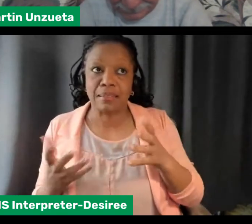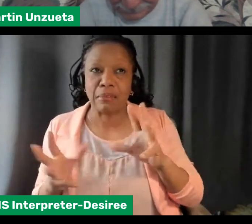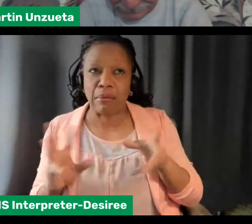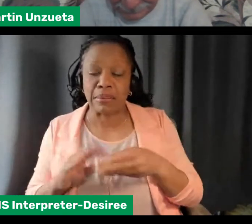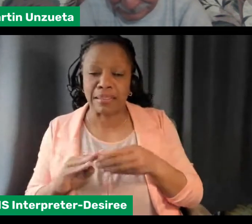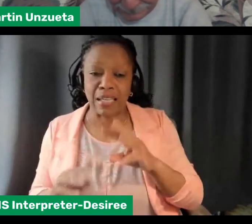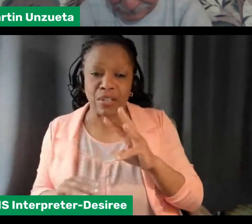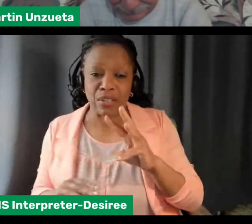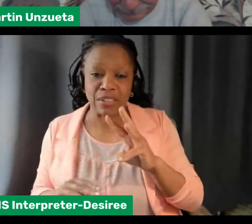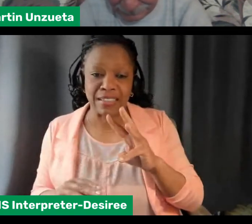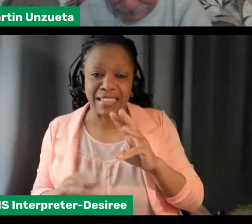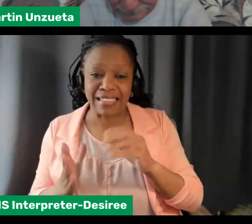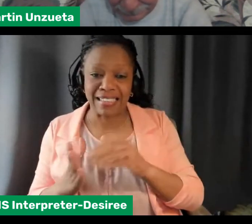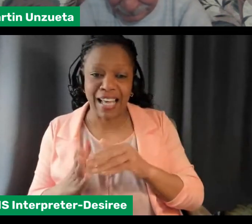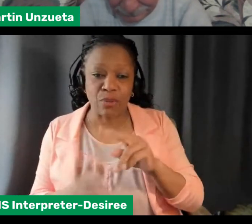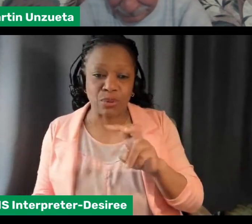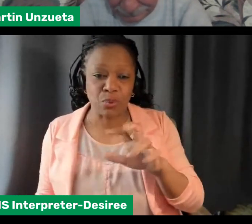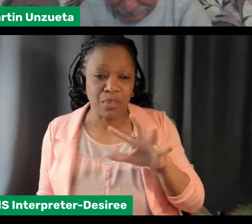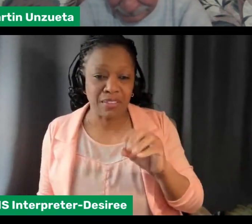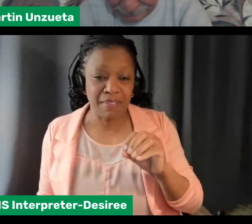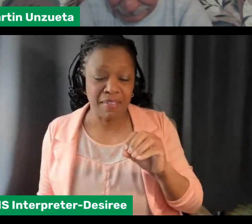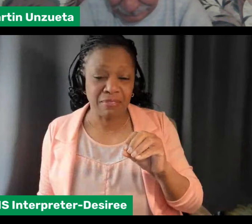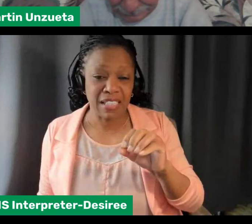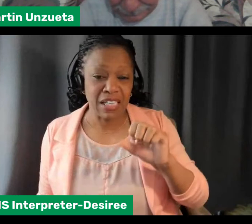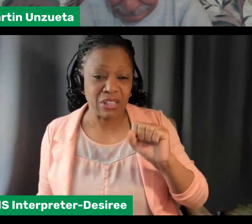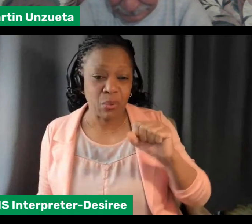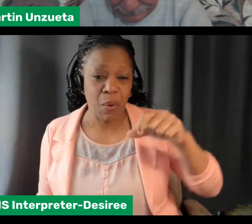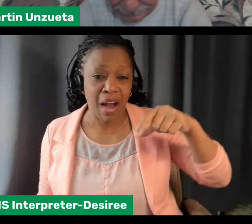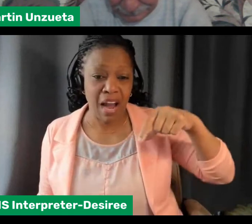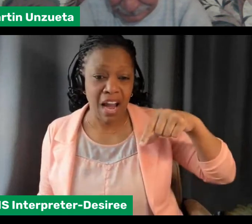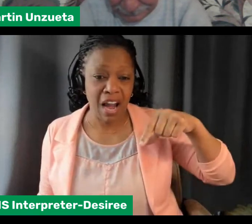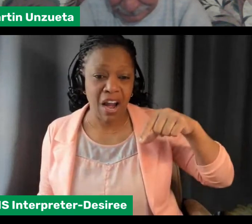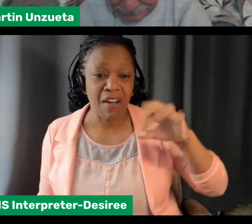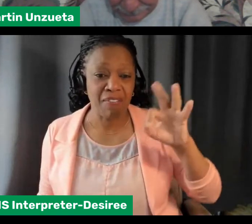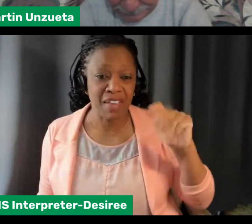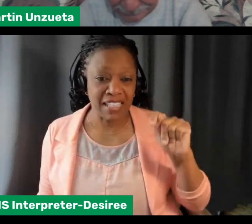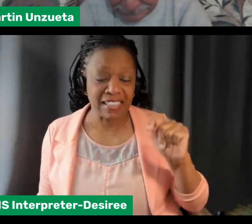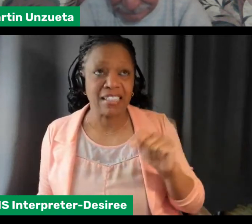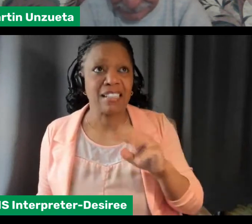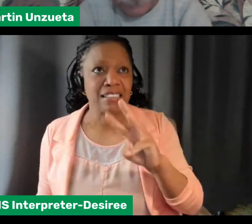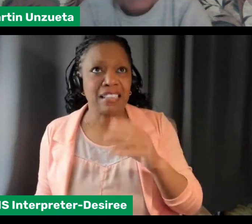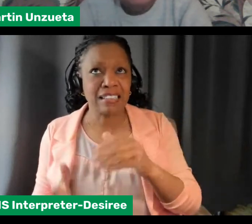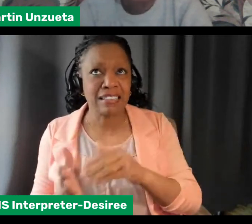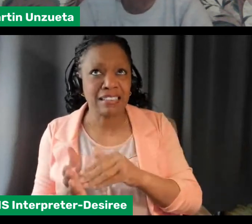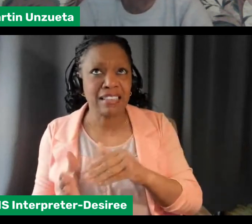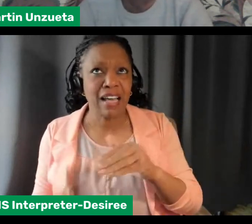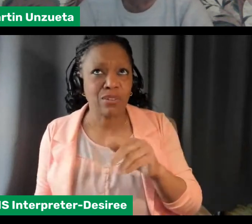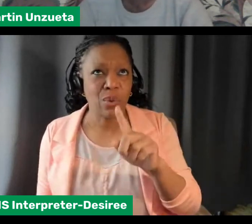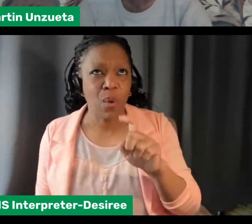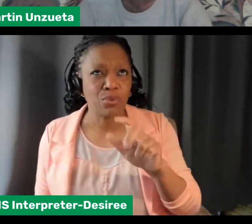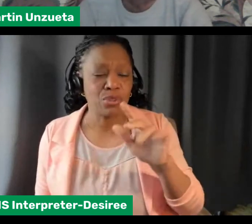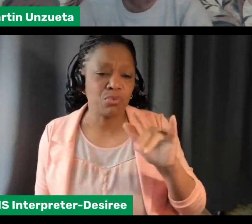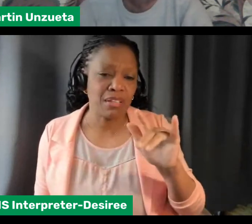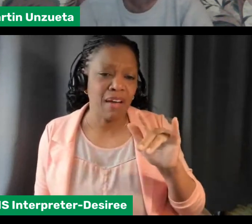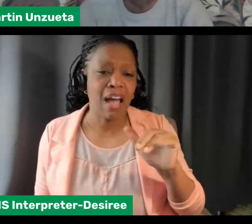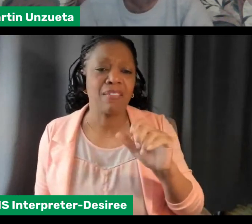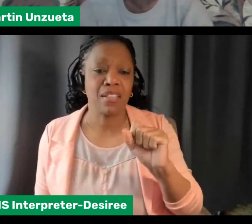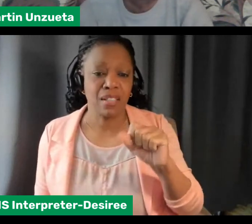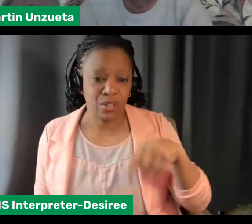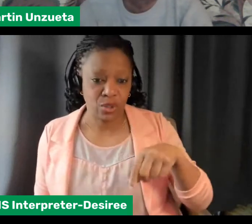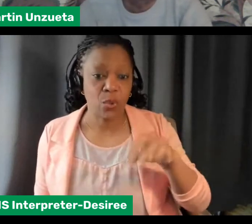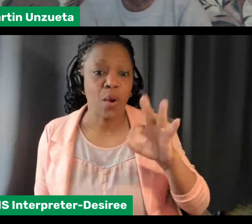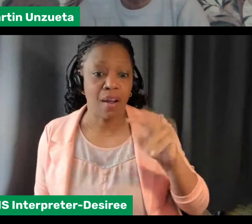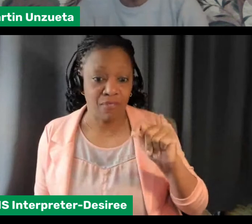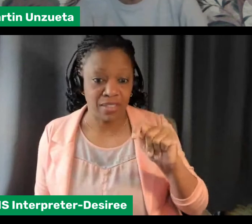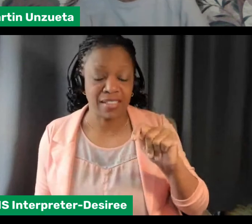6,250 square foot building. I think that's right. 6,125 square foot building. And we'll be